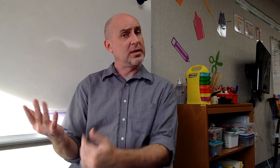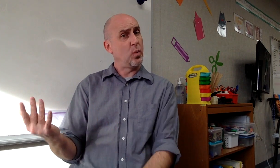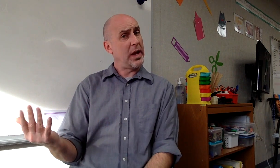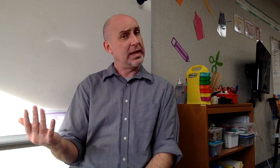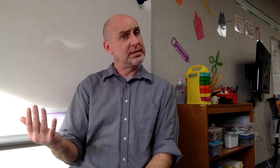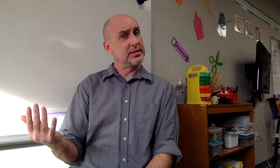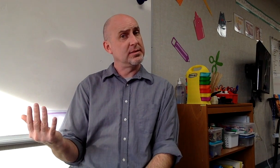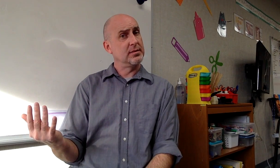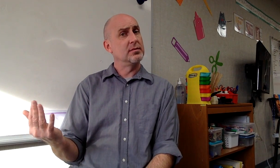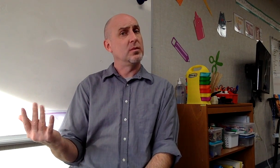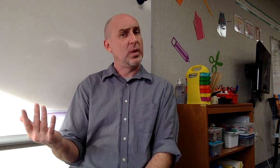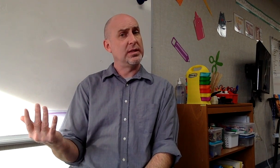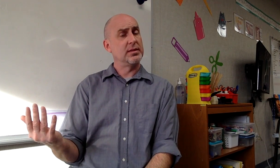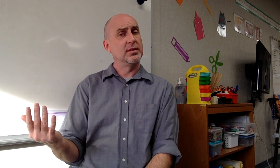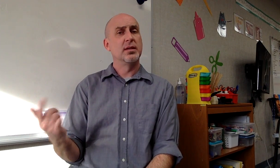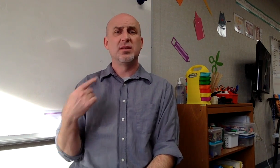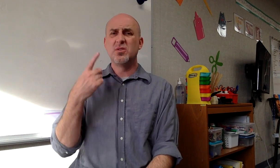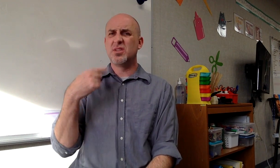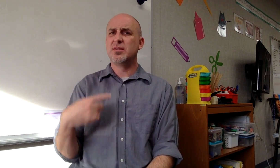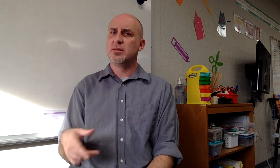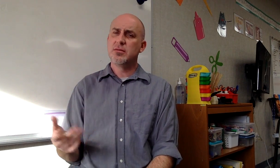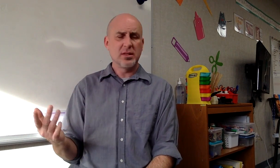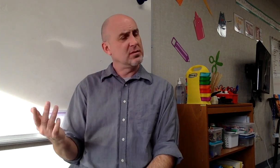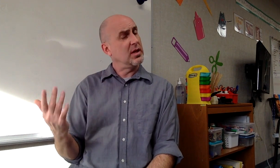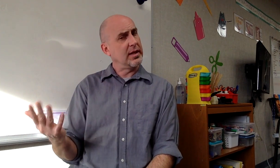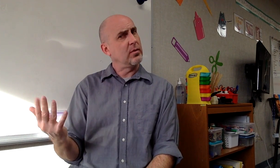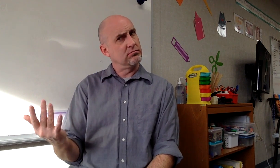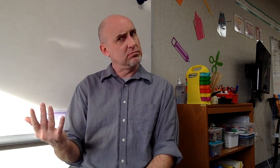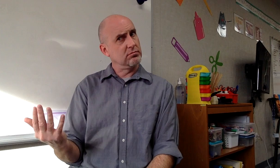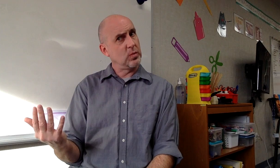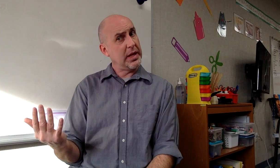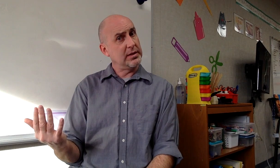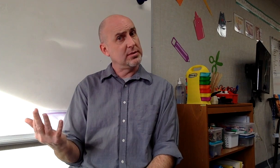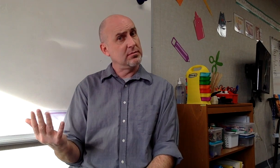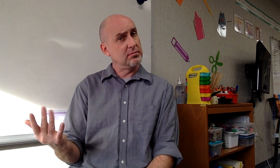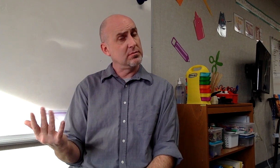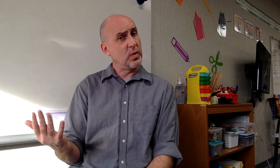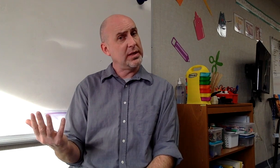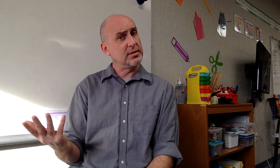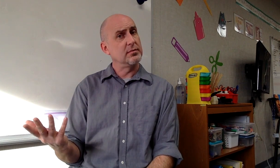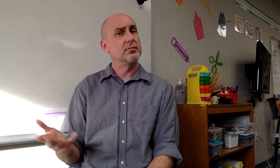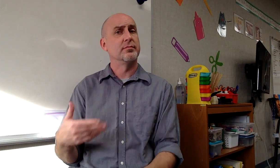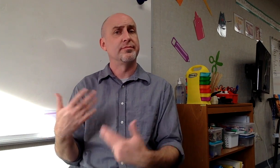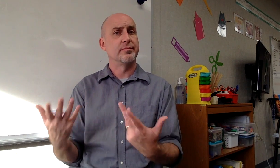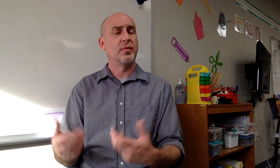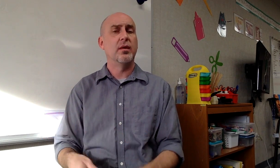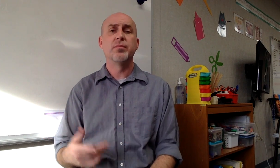wait, wait, wait. Usually, tilt your head like, wait, okay?